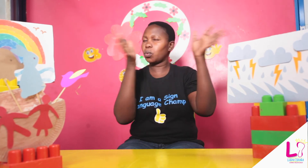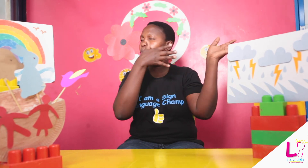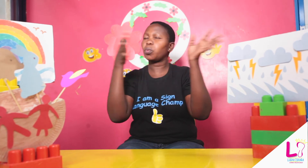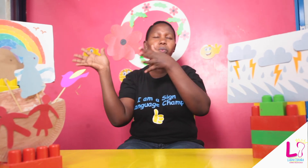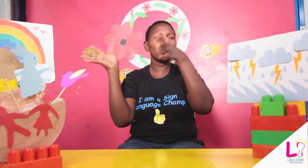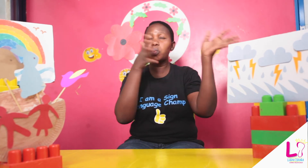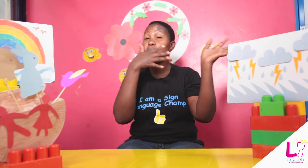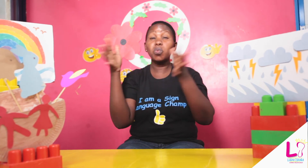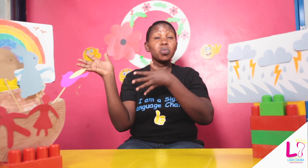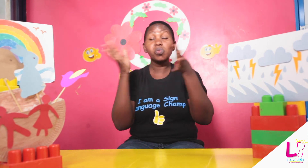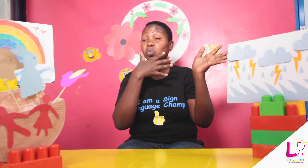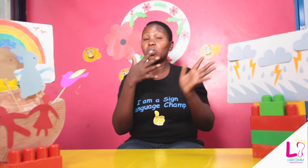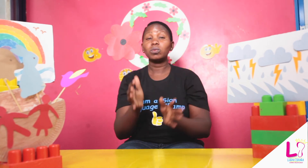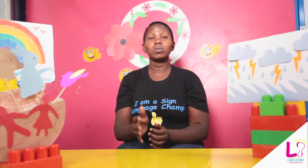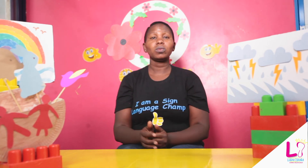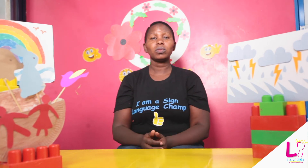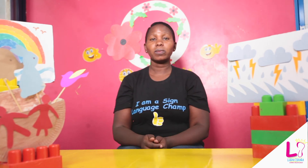wind, wind.